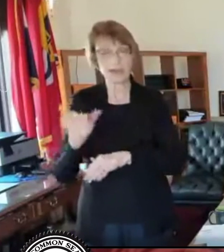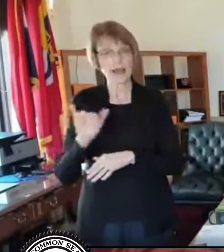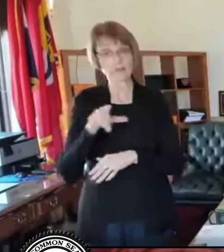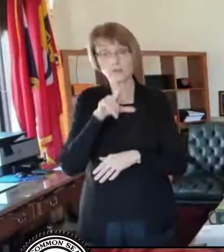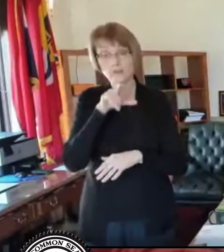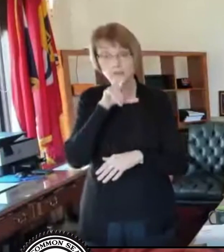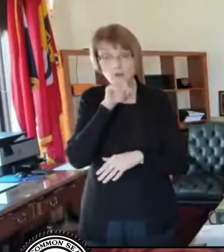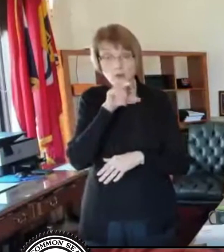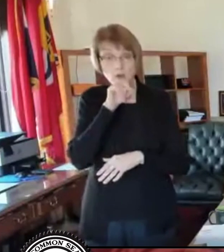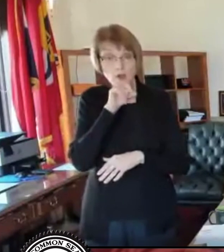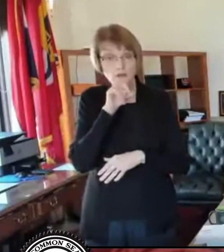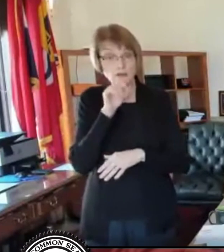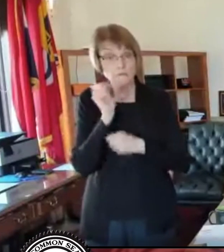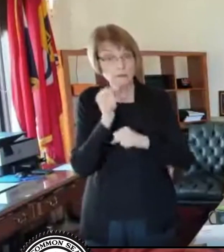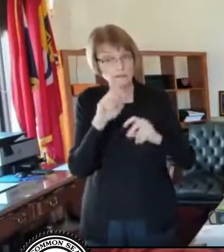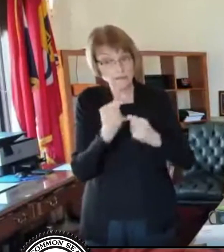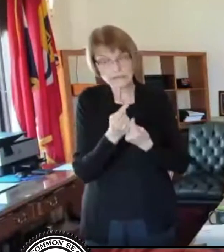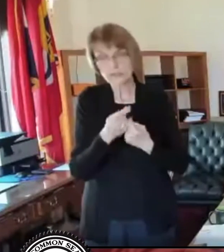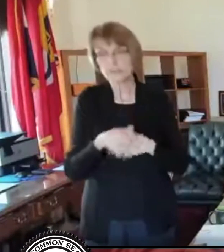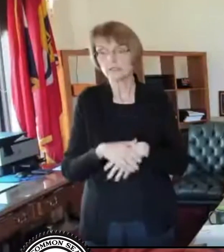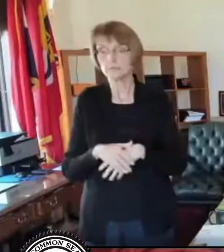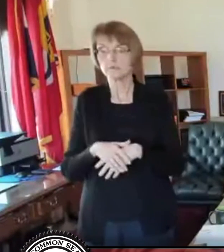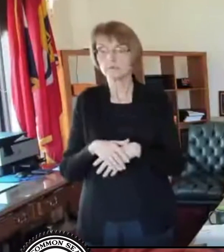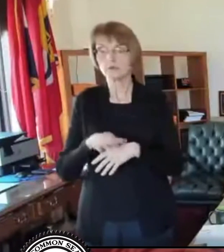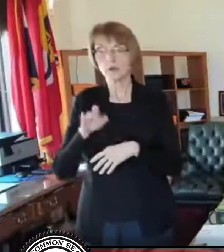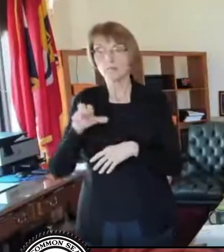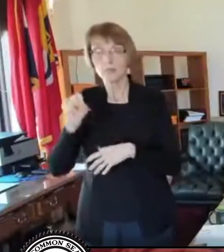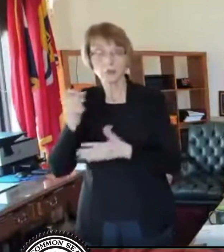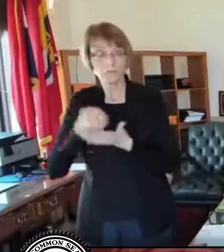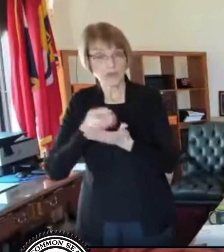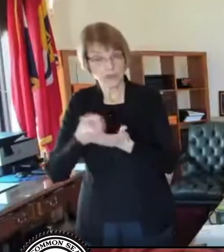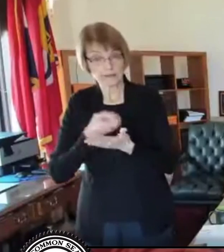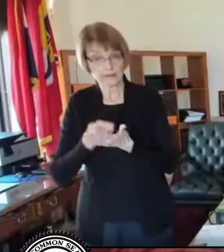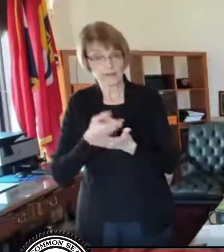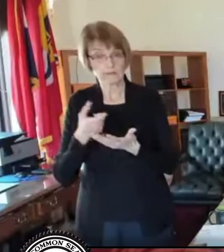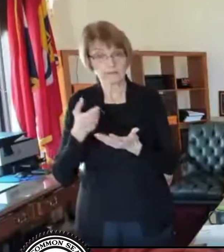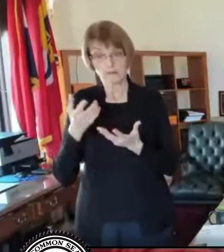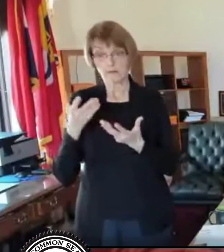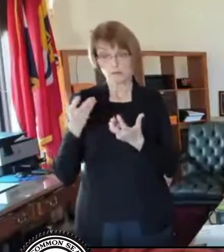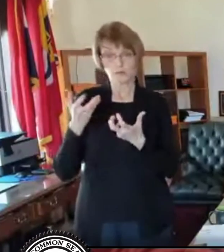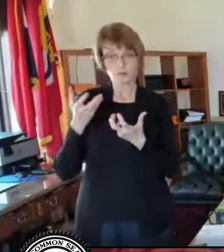with the Blues, these large events have to submit